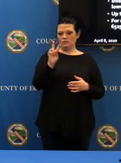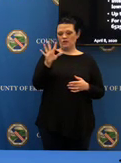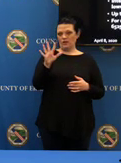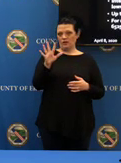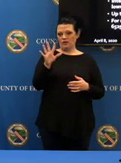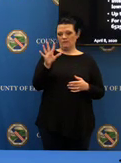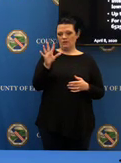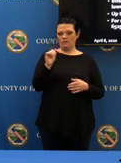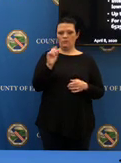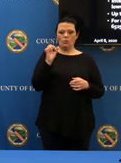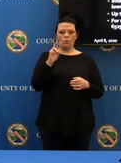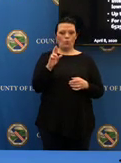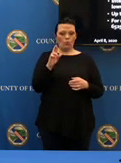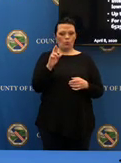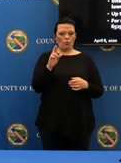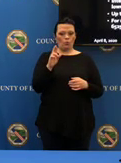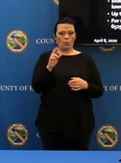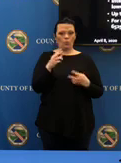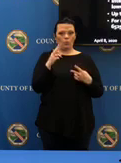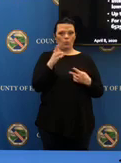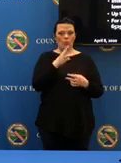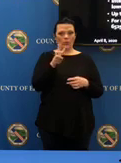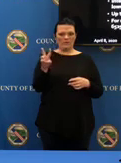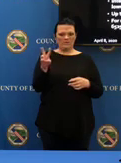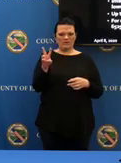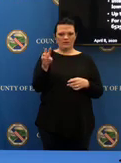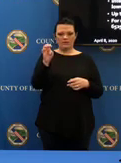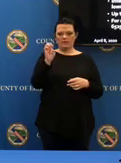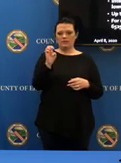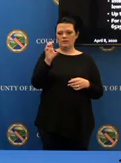716-856-6525, or you can visit the website at